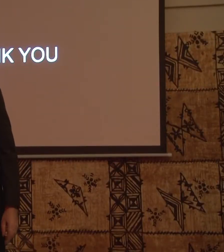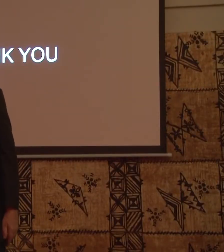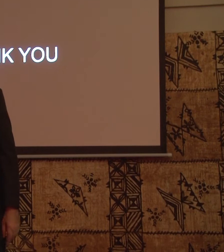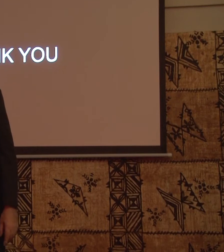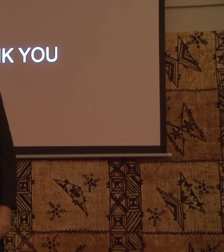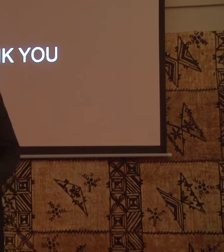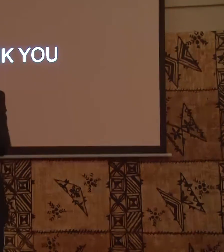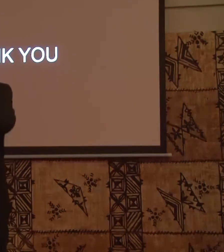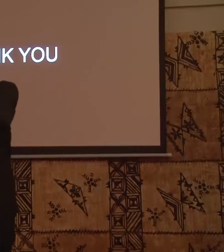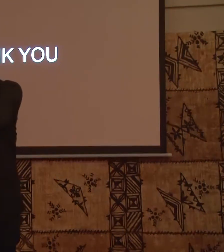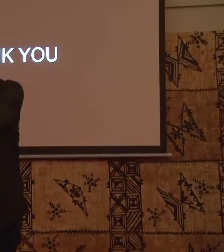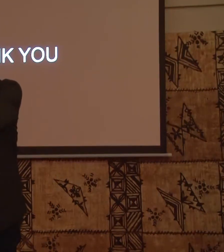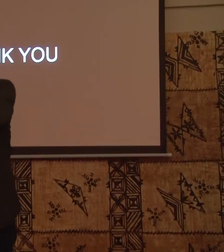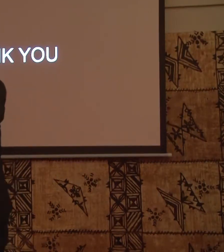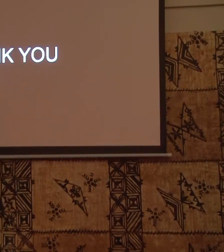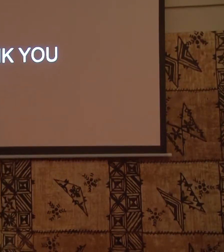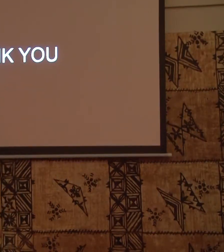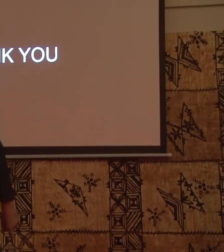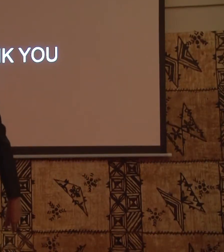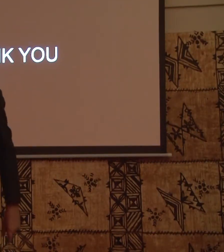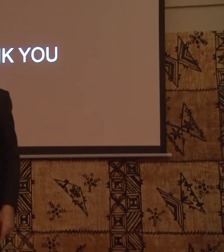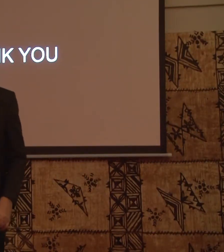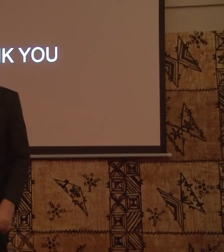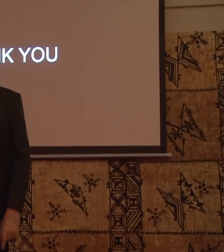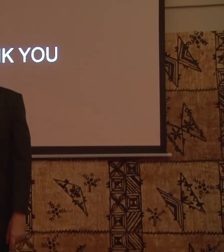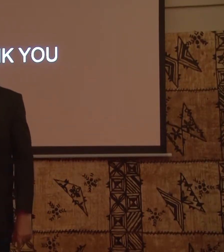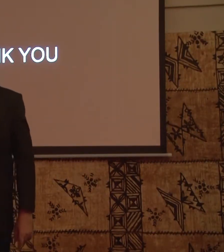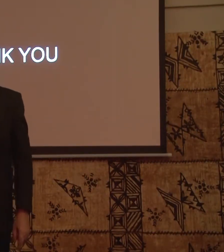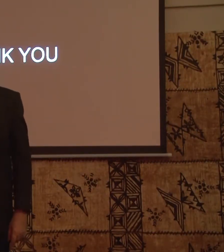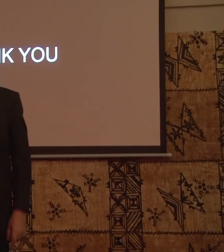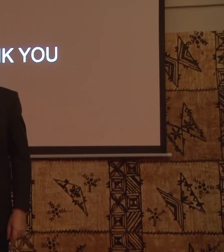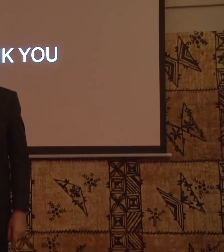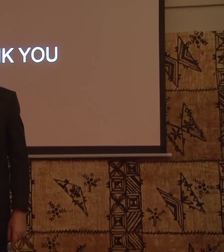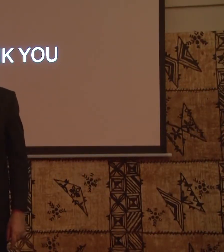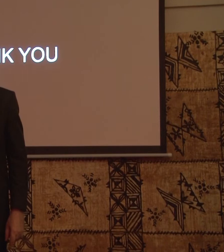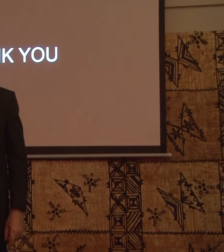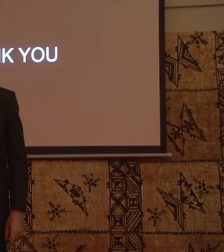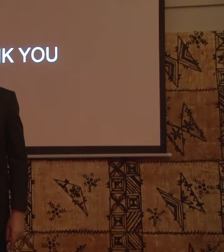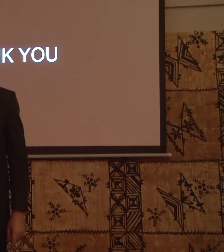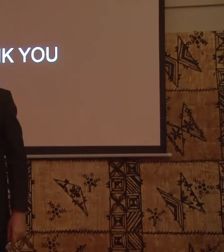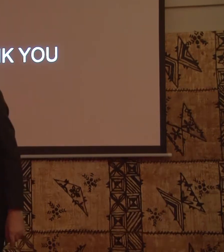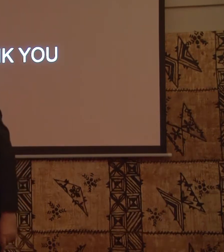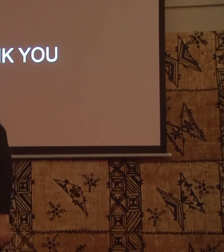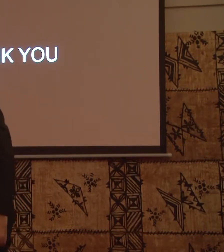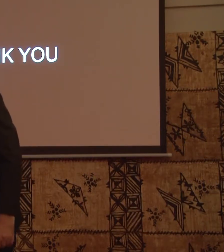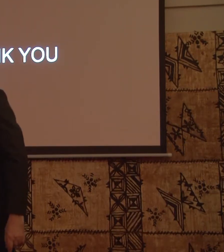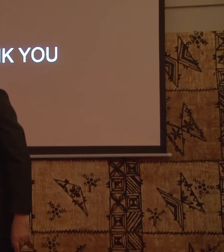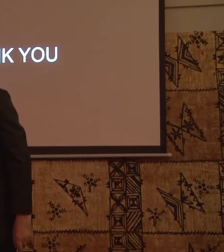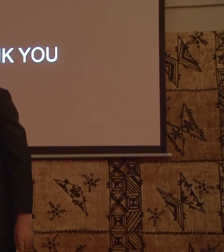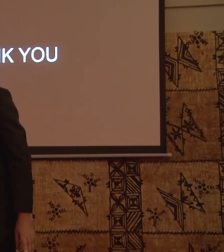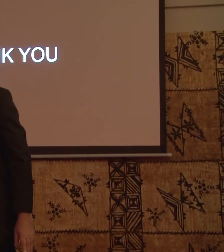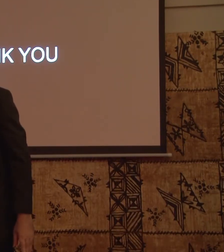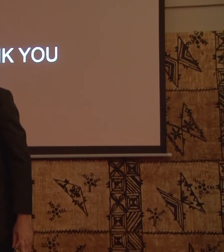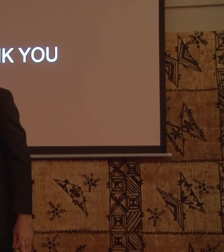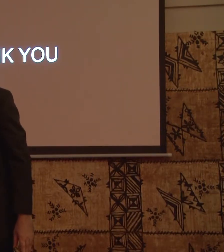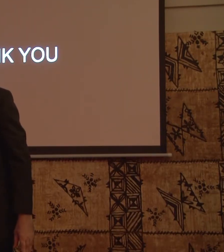this. Don't do this one. Whatever you do, don't do this one. Why? It means F you, right?